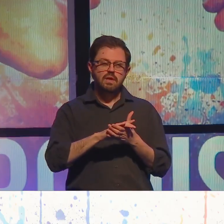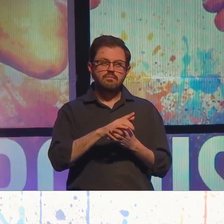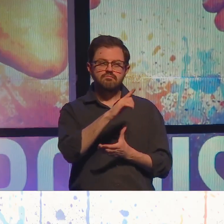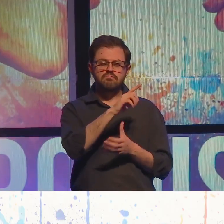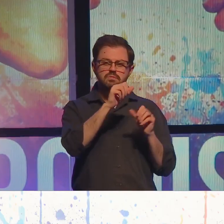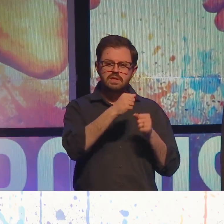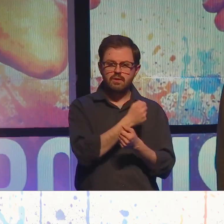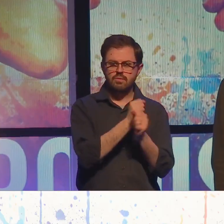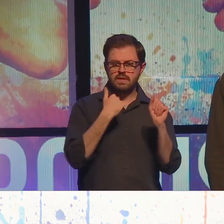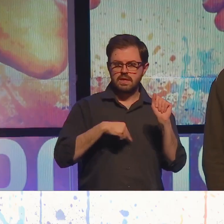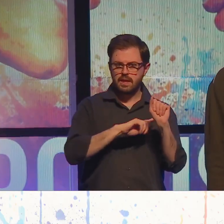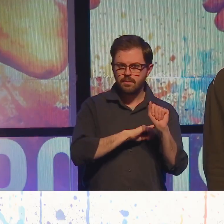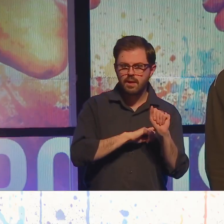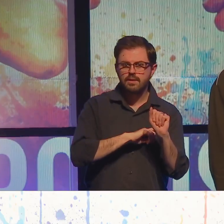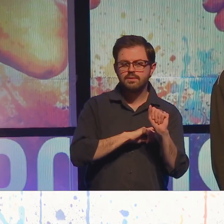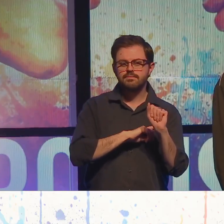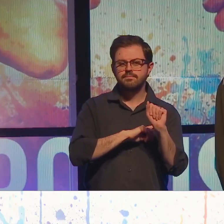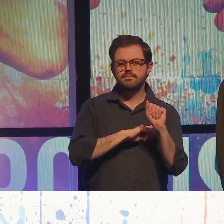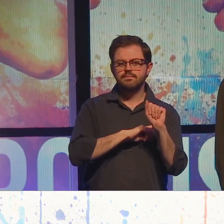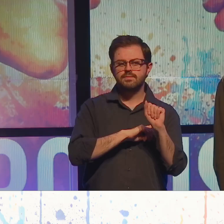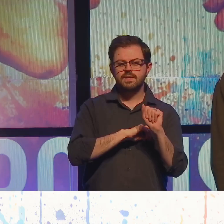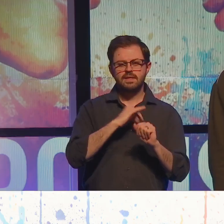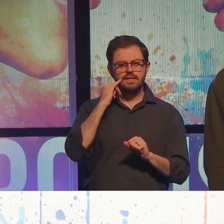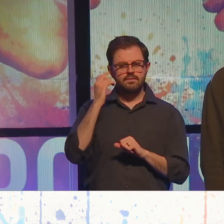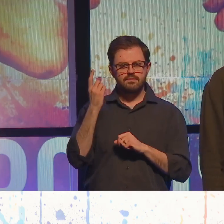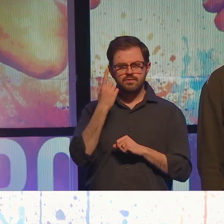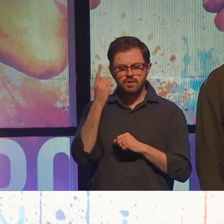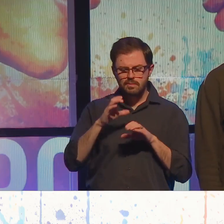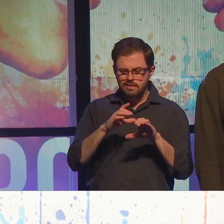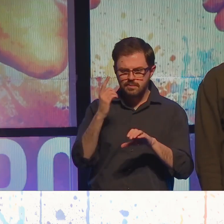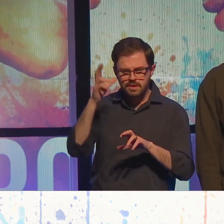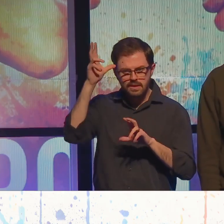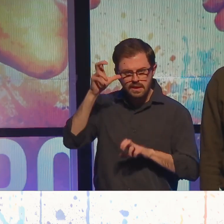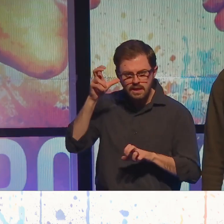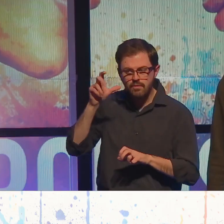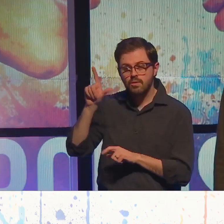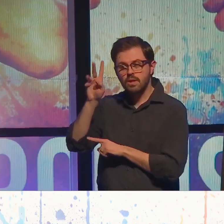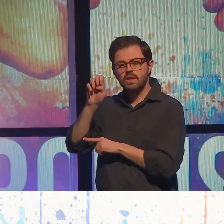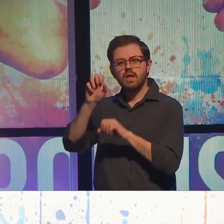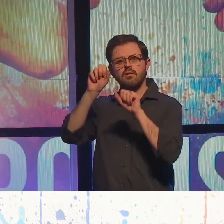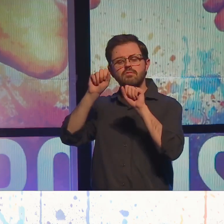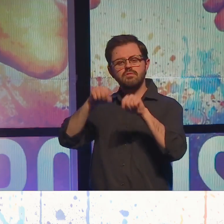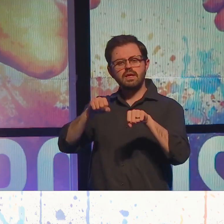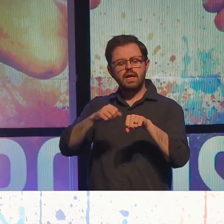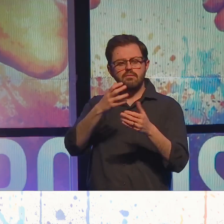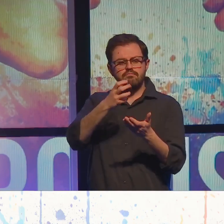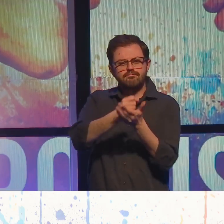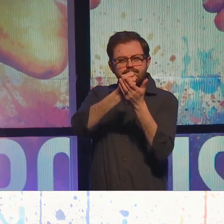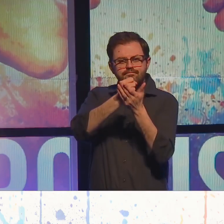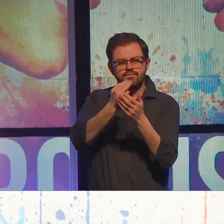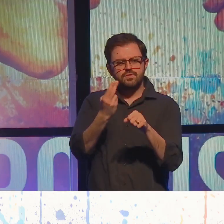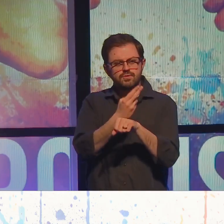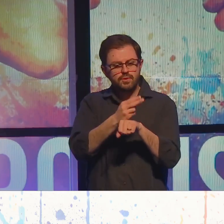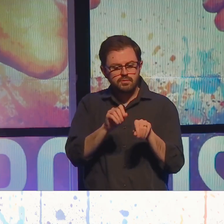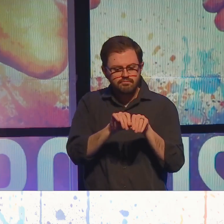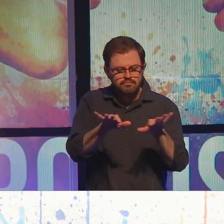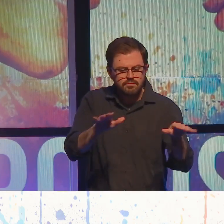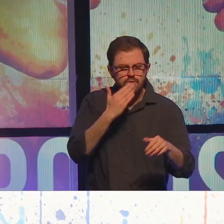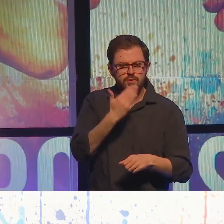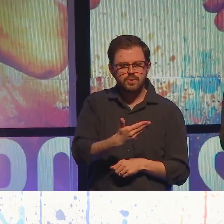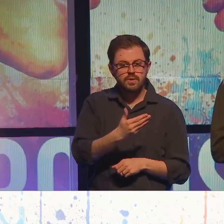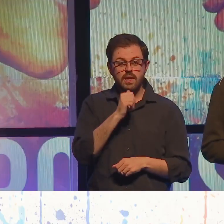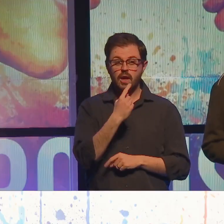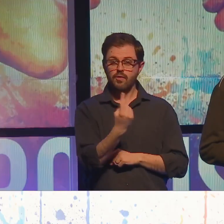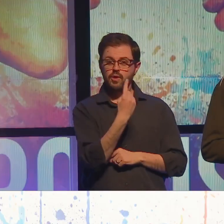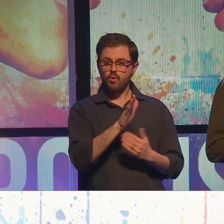someone means for evil, love can transform and use it for good. Doesn't mean it's the only path, doesn't mean it has to be. And in that